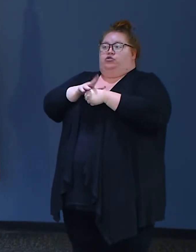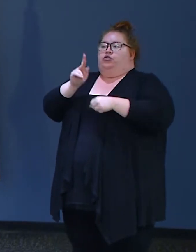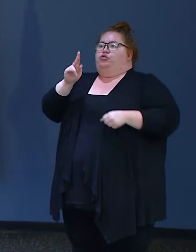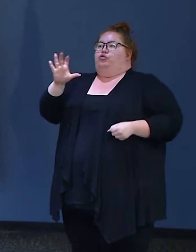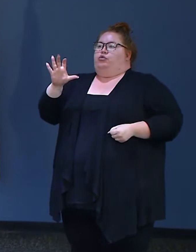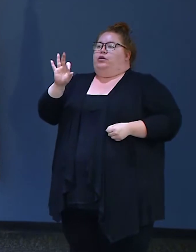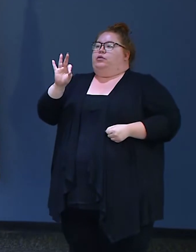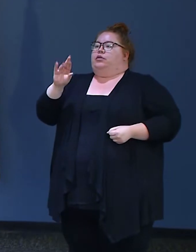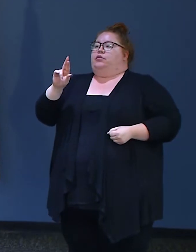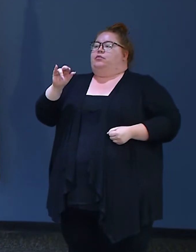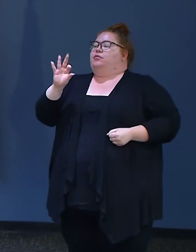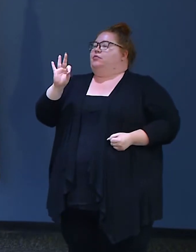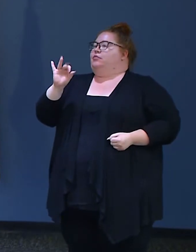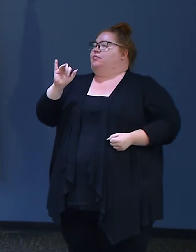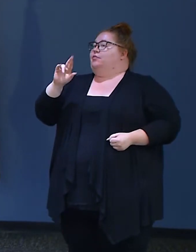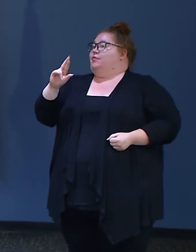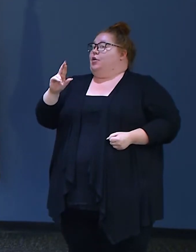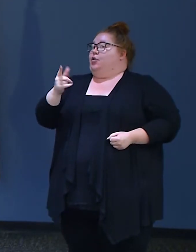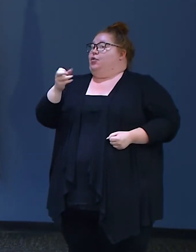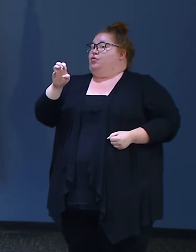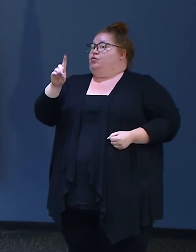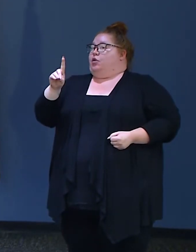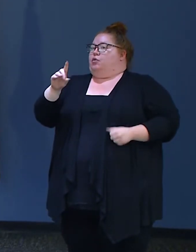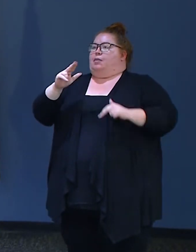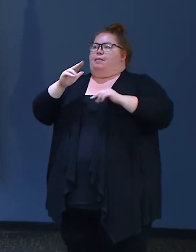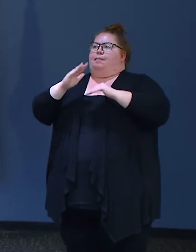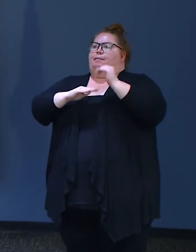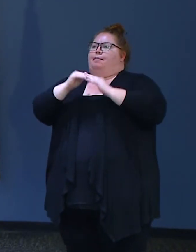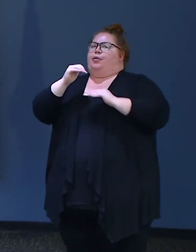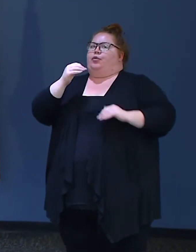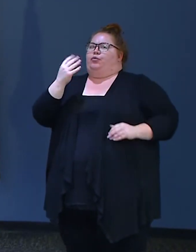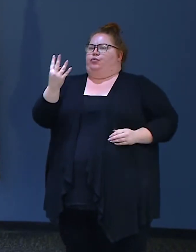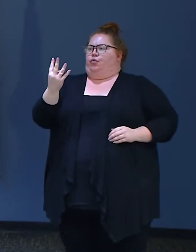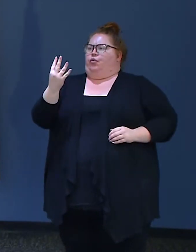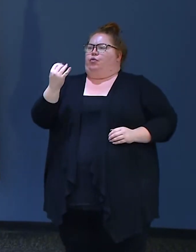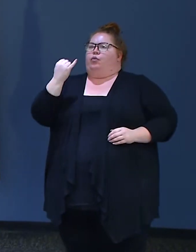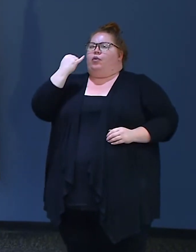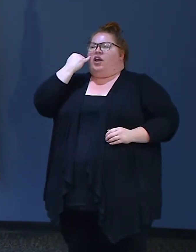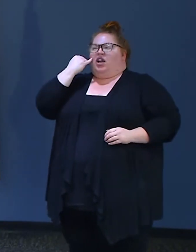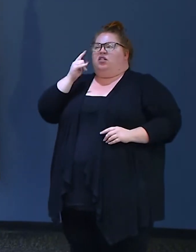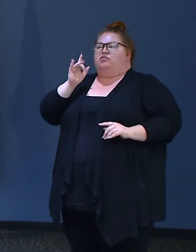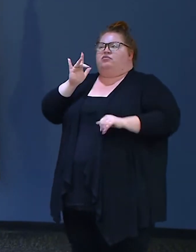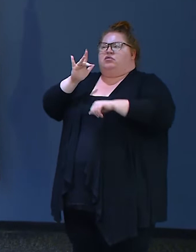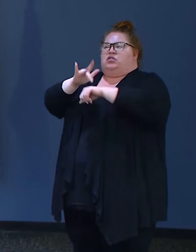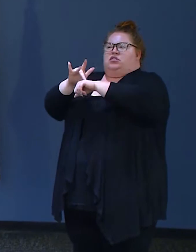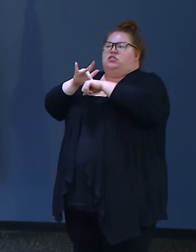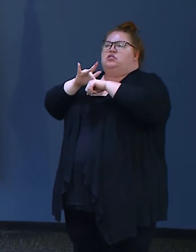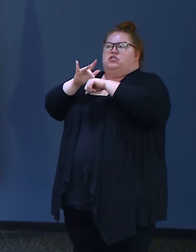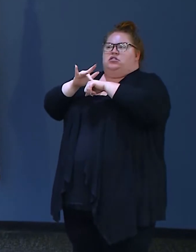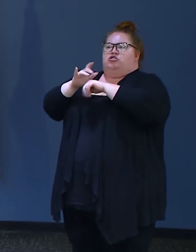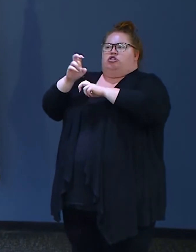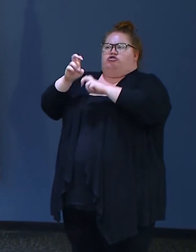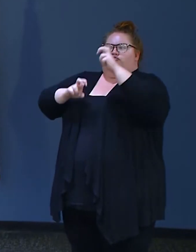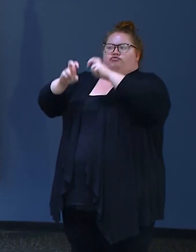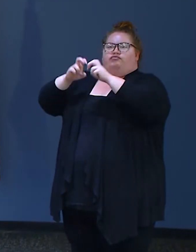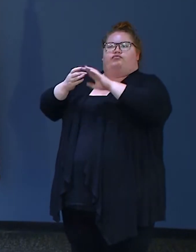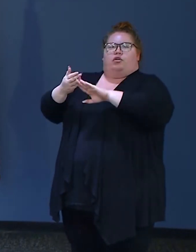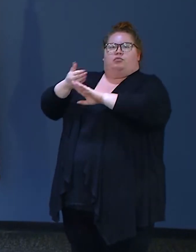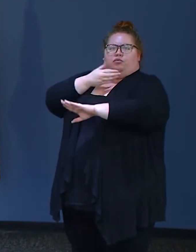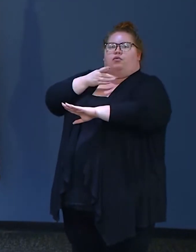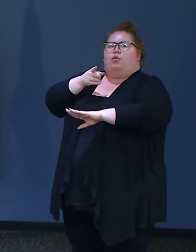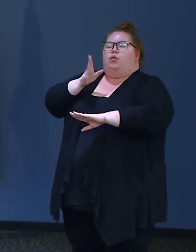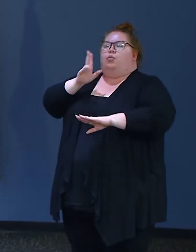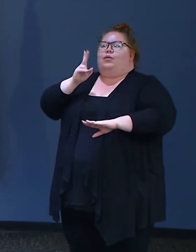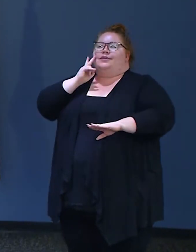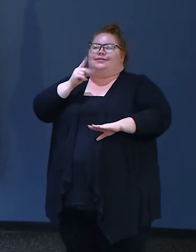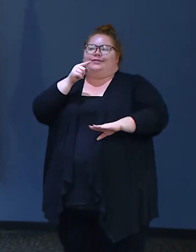Fairgrounds. Building 4. If you've attended the Kern County Fair, you'll know that is the building where all the photography and artwork is.